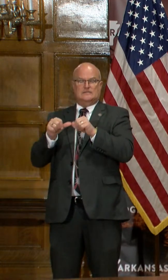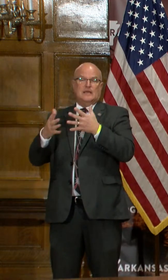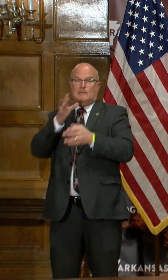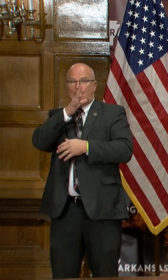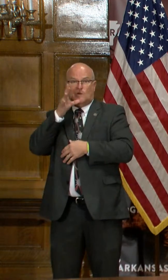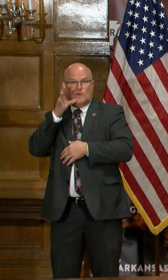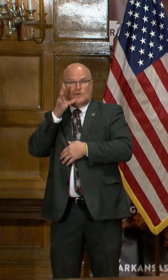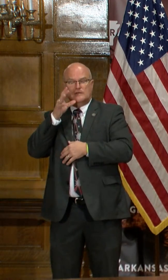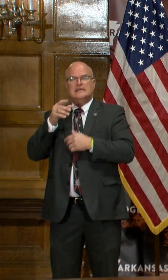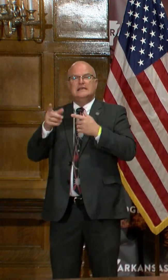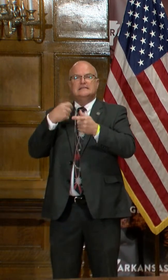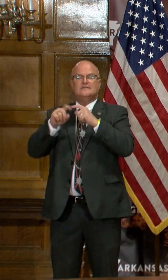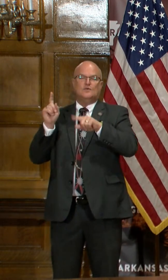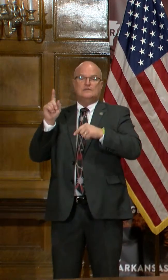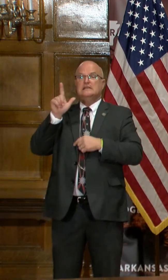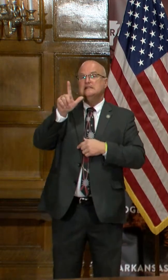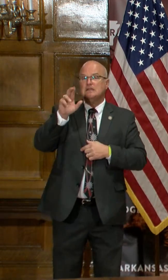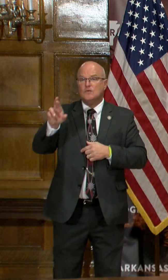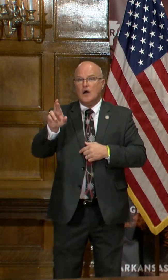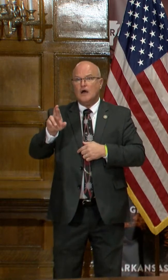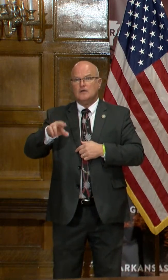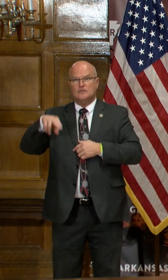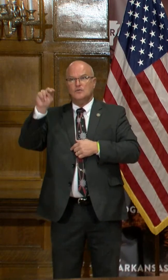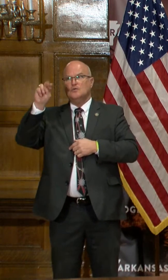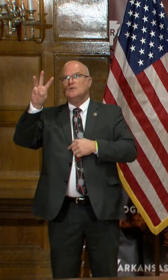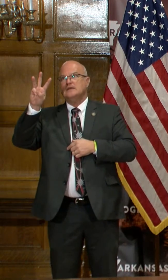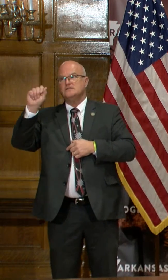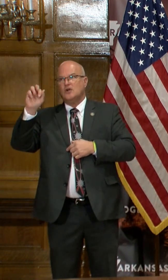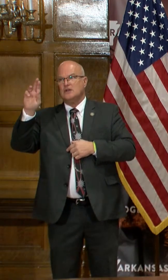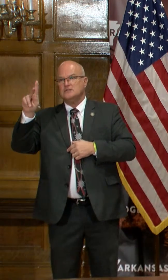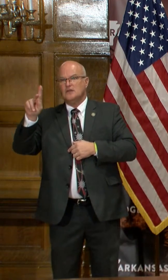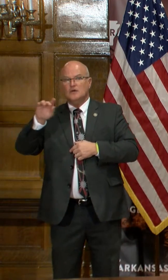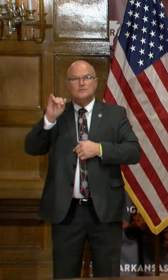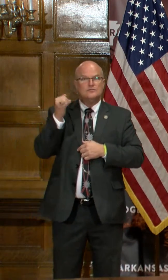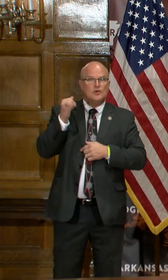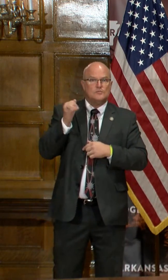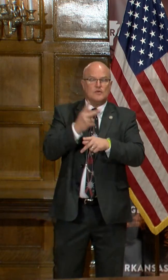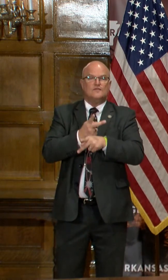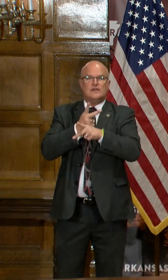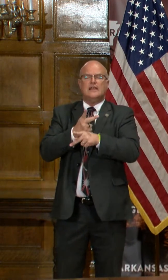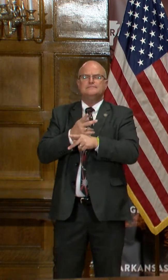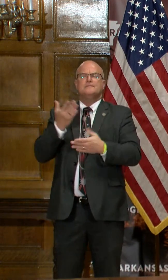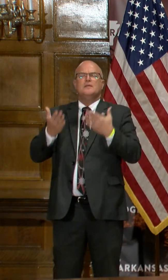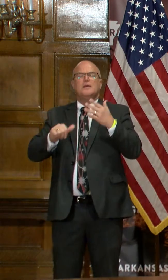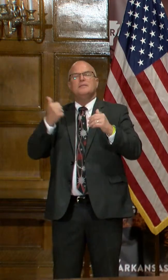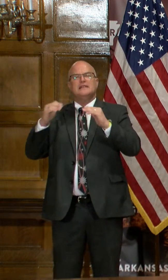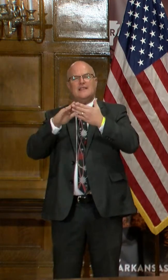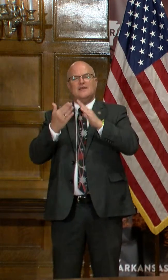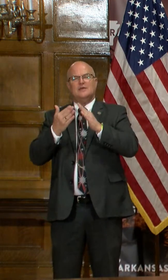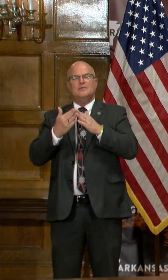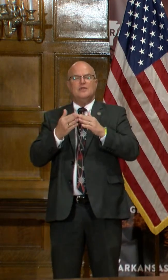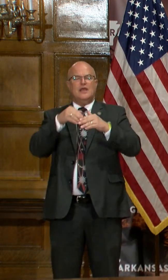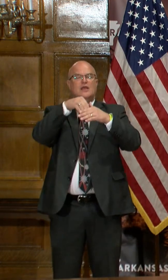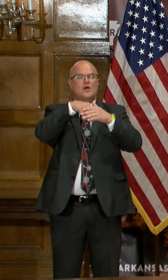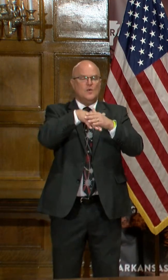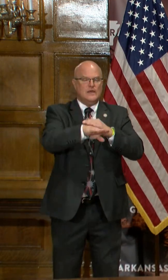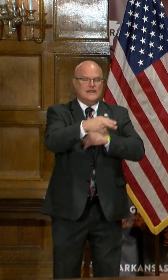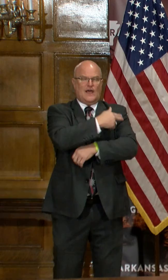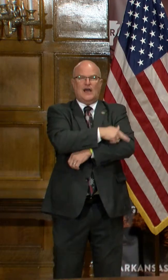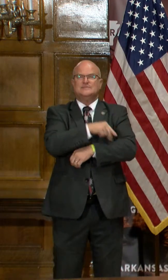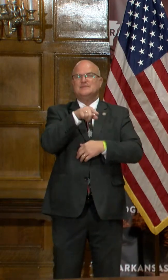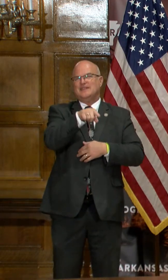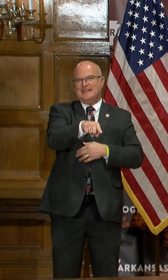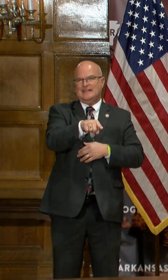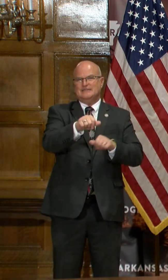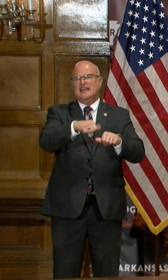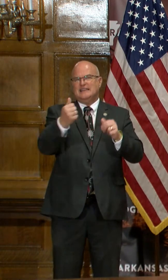just going immediately to Little Rock or Northwest Arkansas or Jonesboro for care, there may be another community that could accommodate that patient. So we're